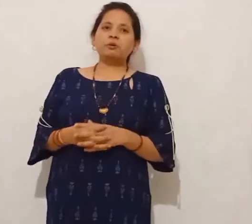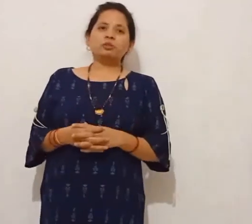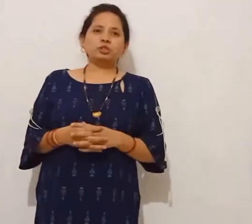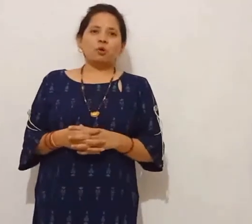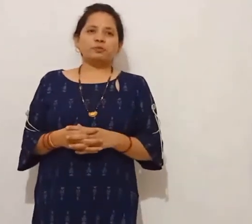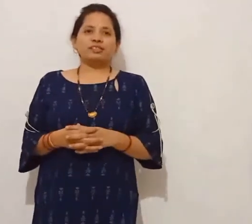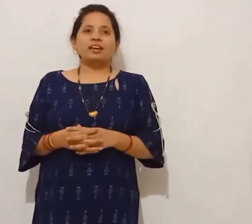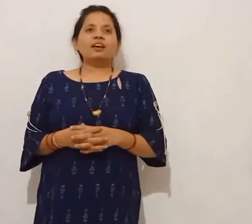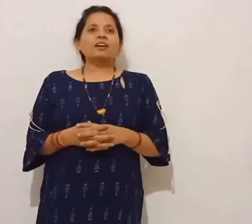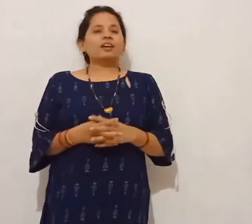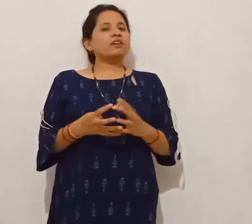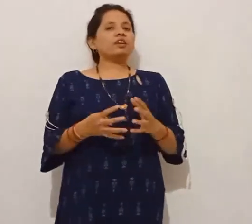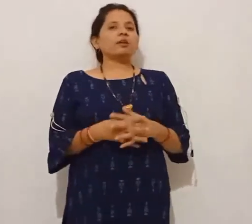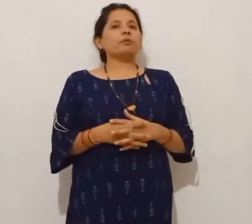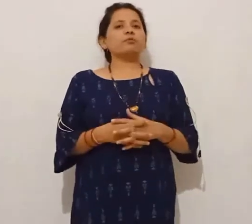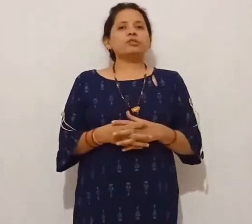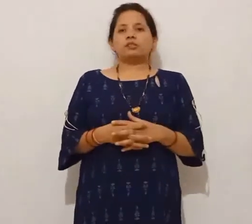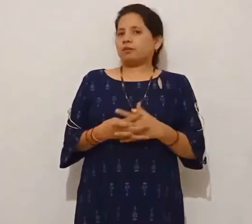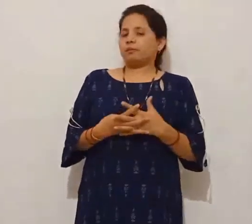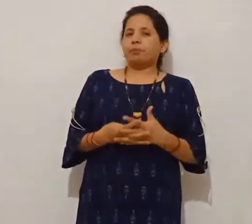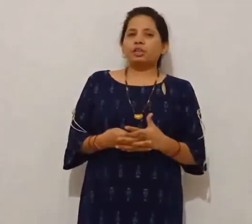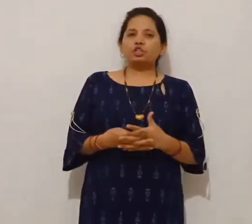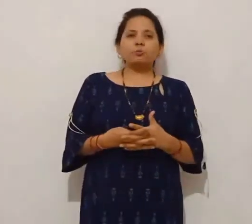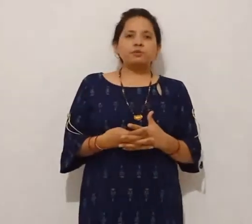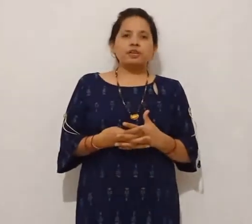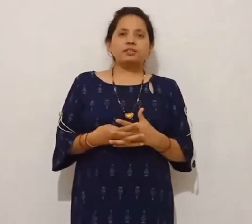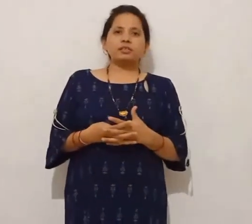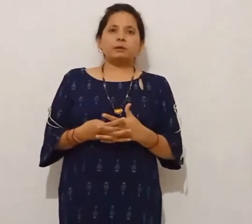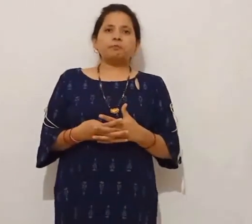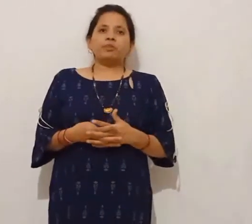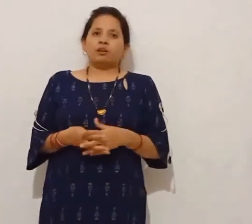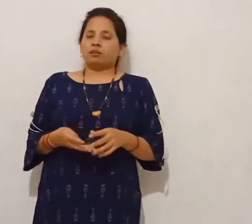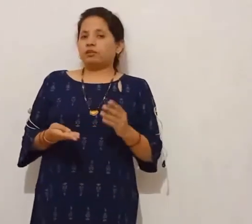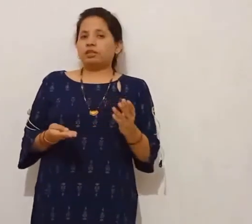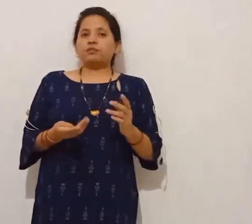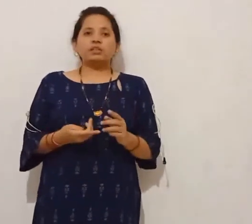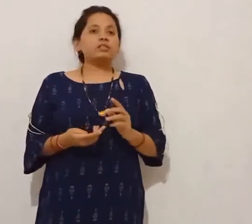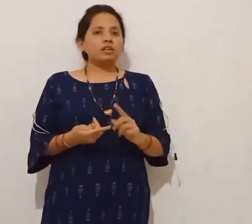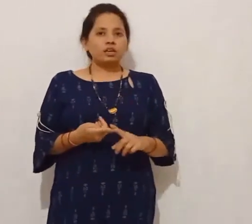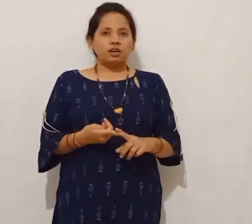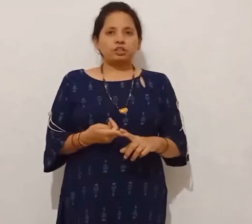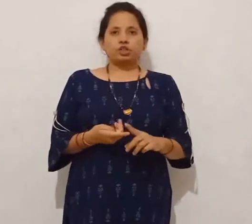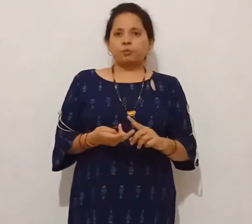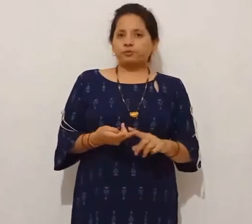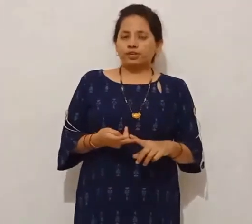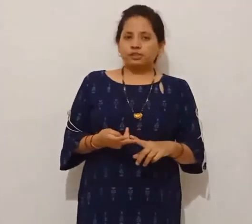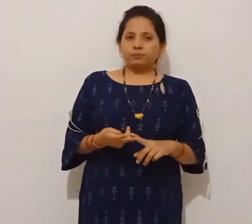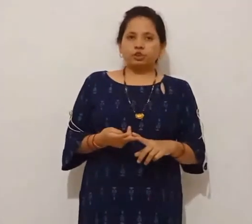neighborhood shops. In our neighborhoods, many shops we can see. There we can see the kirana shops, vegetable